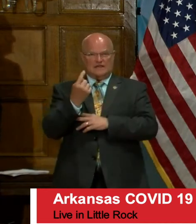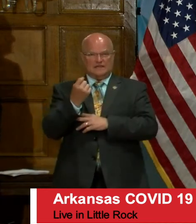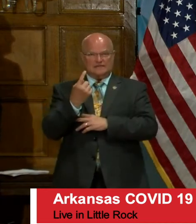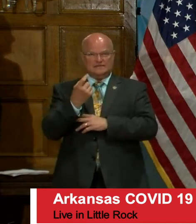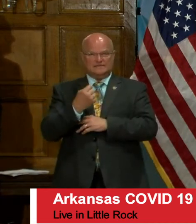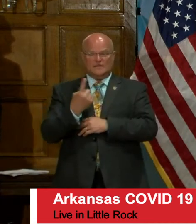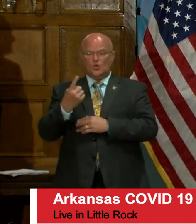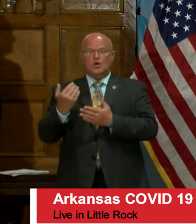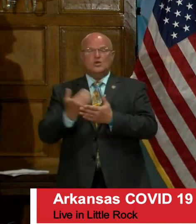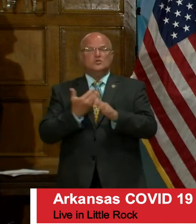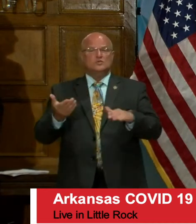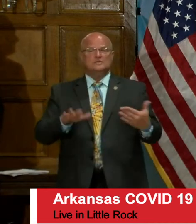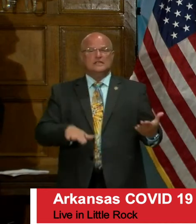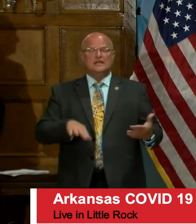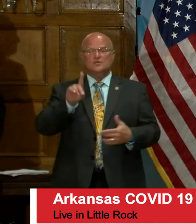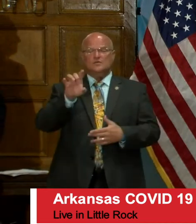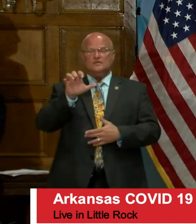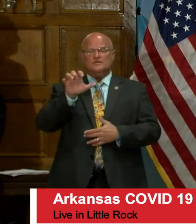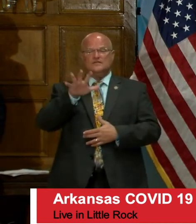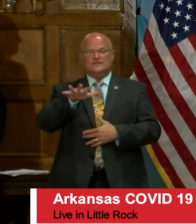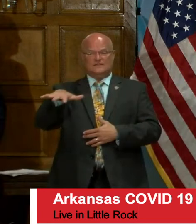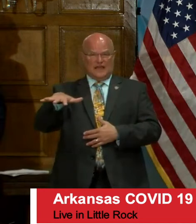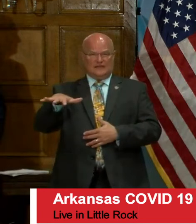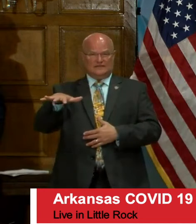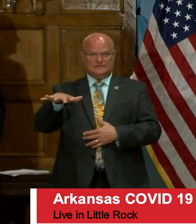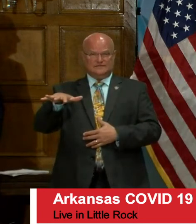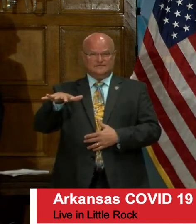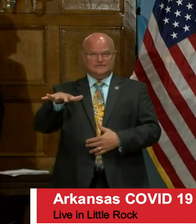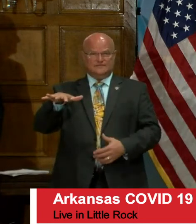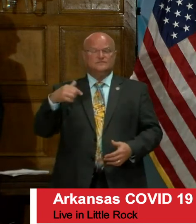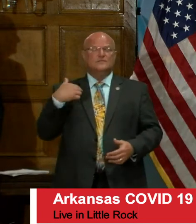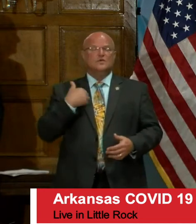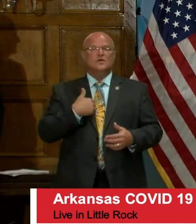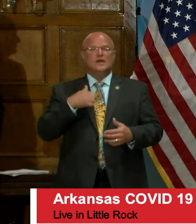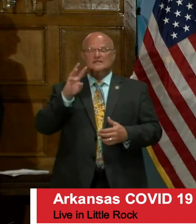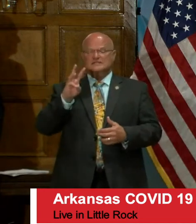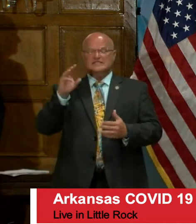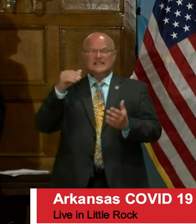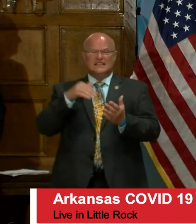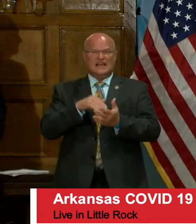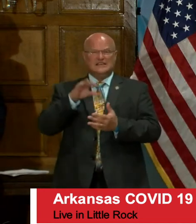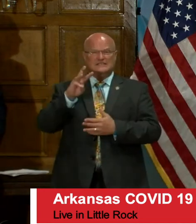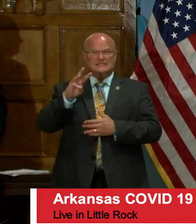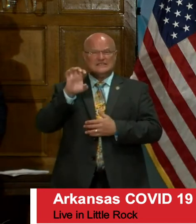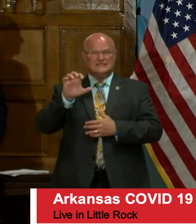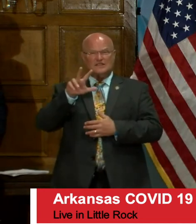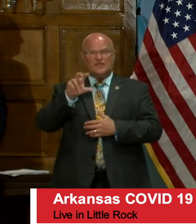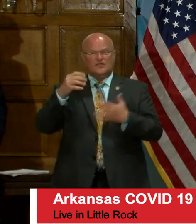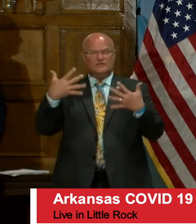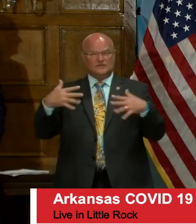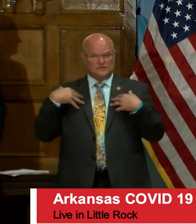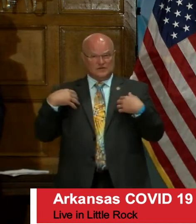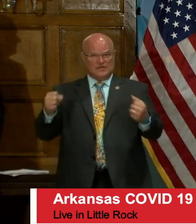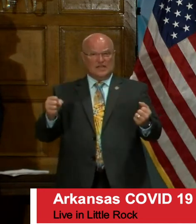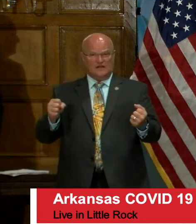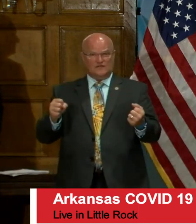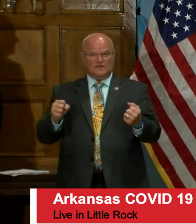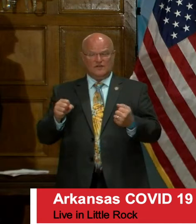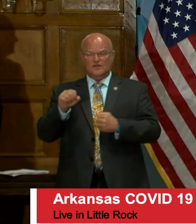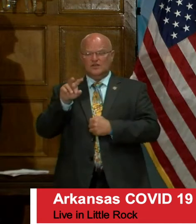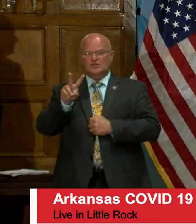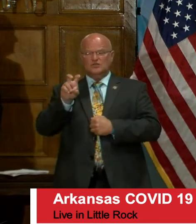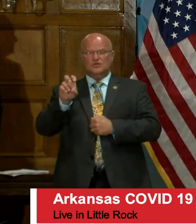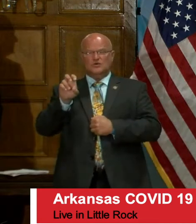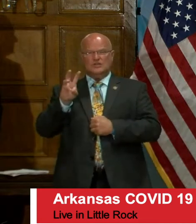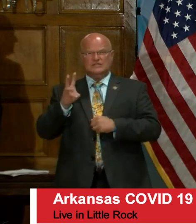had 1 new death, so we're at 155. And we have 6,630 who have recovered. That's